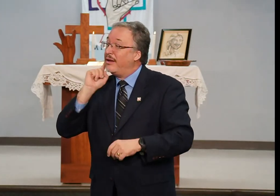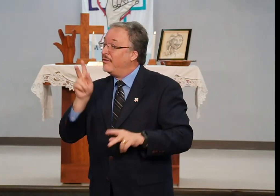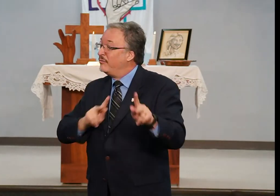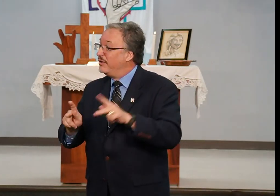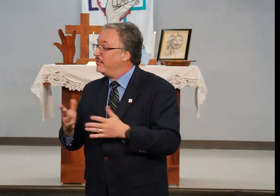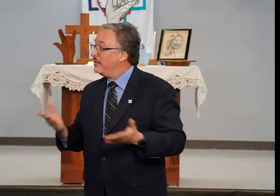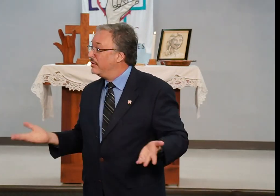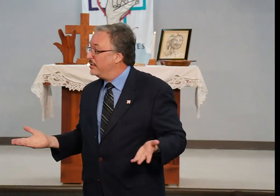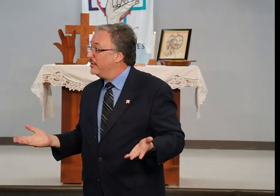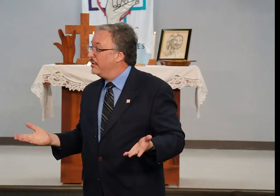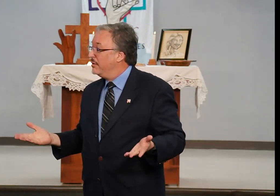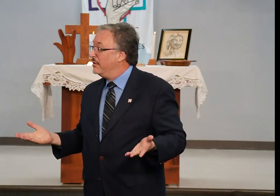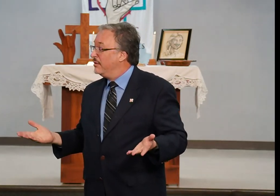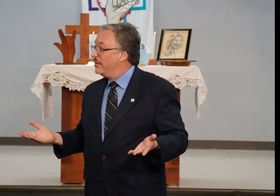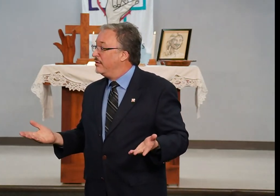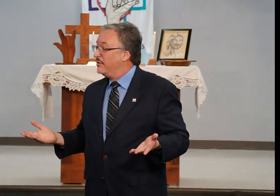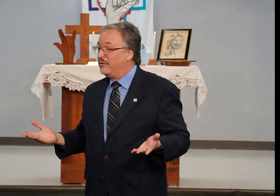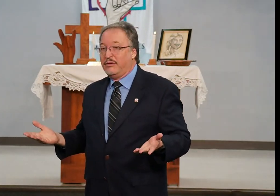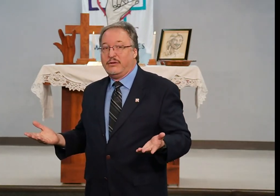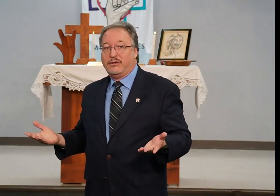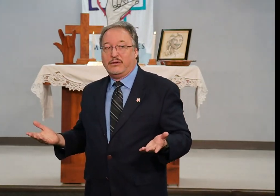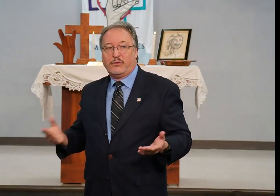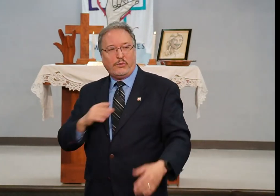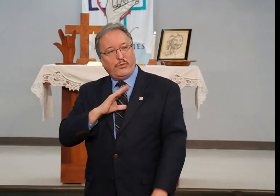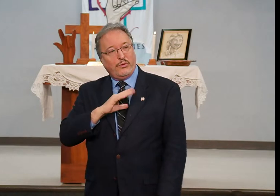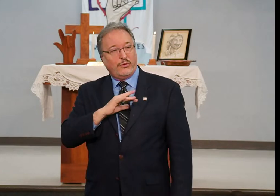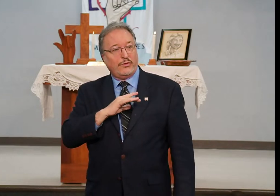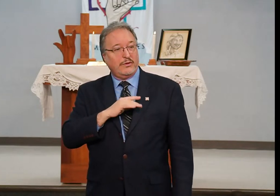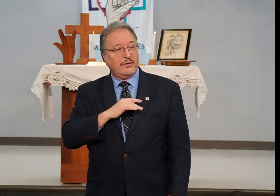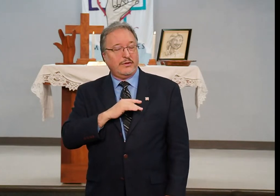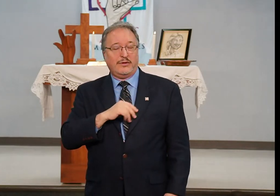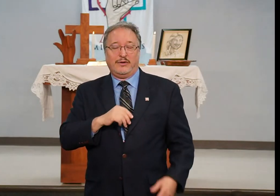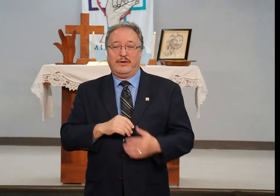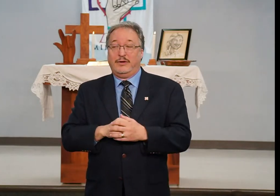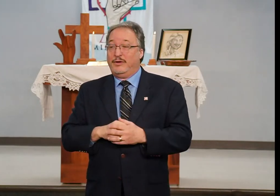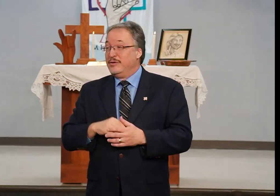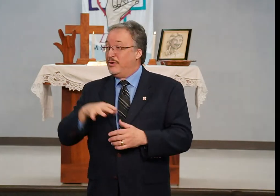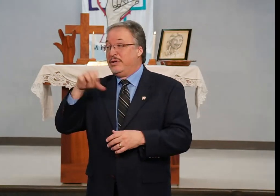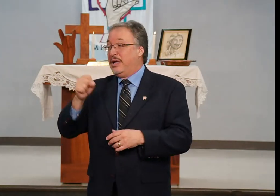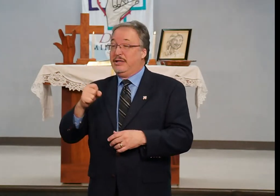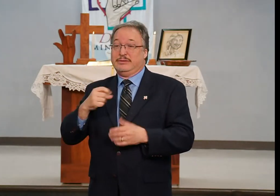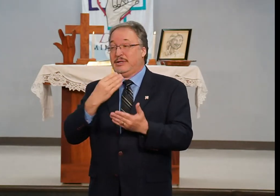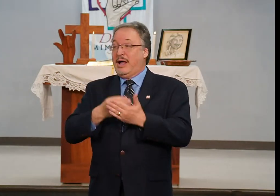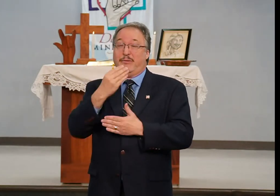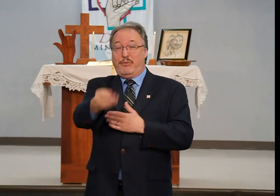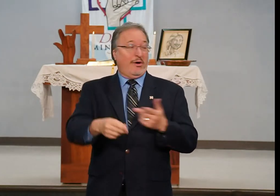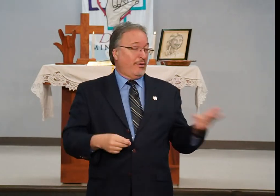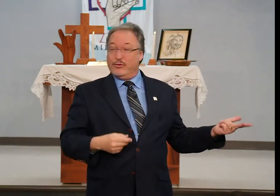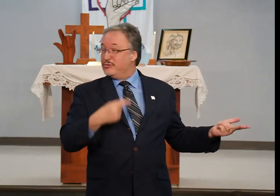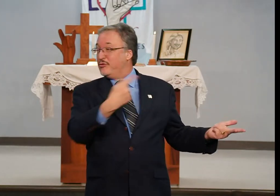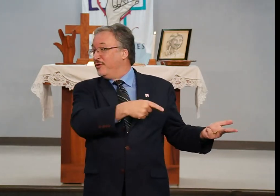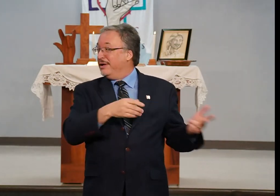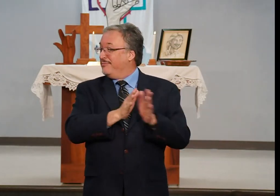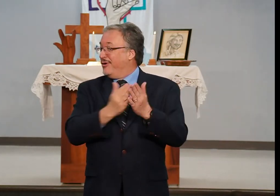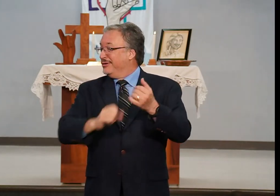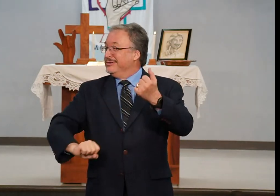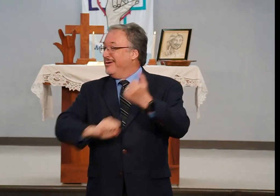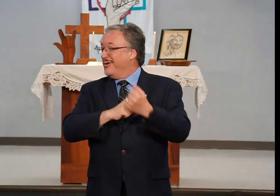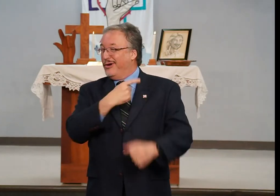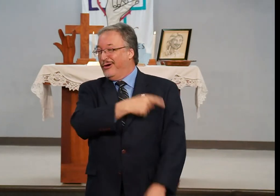that people understand, that deaf people understand about Jesus and people understand about deaf people. So to support